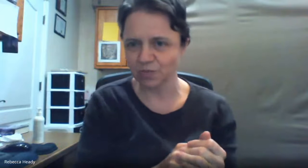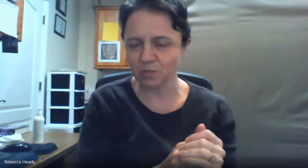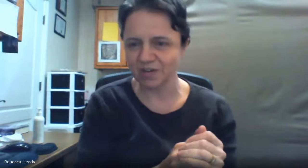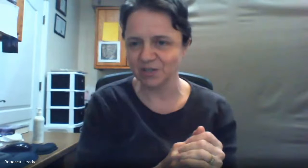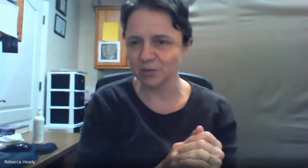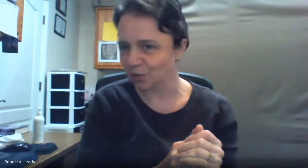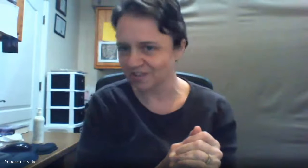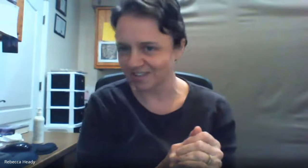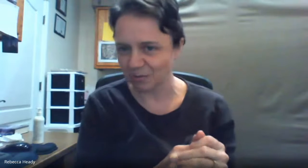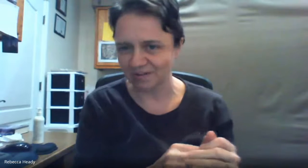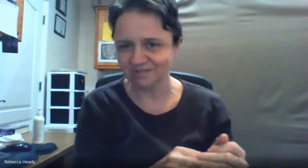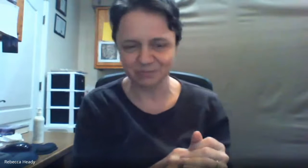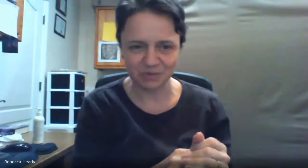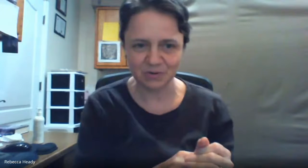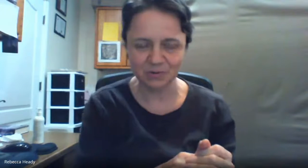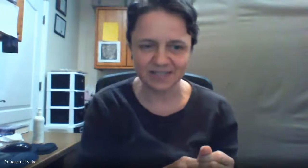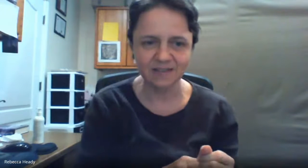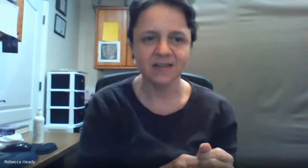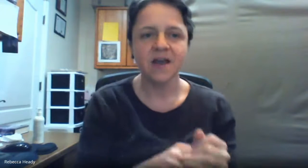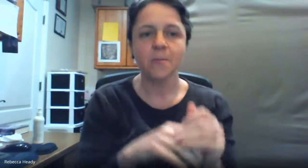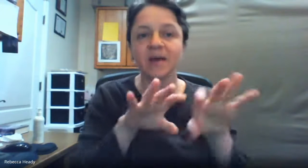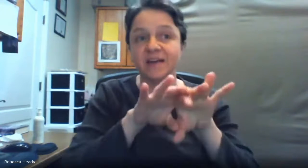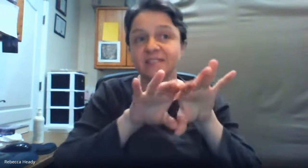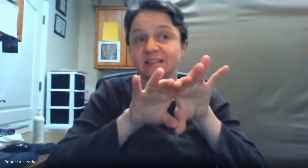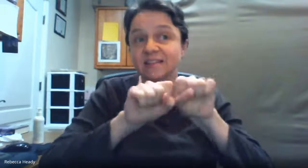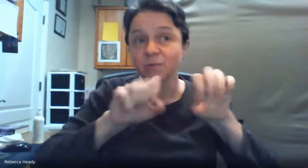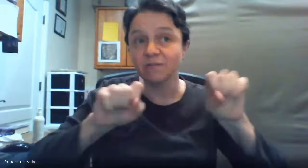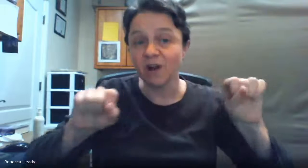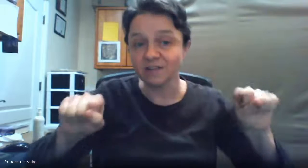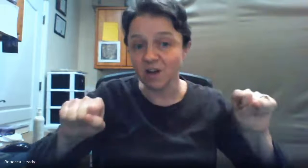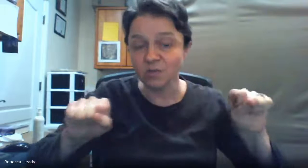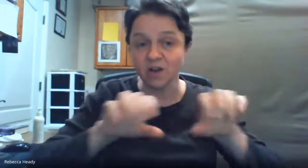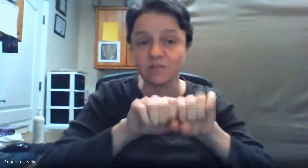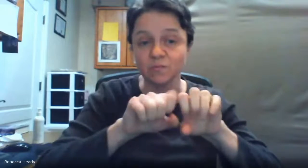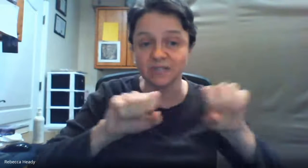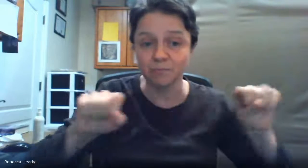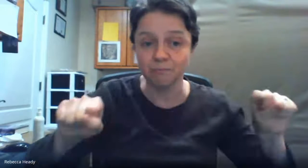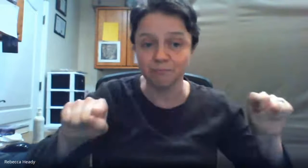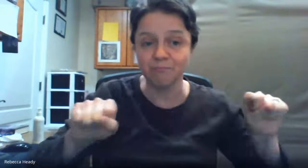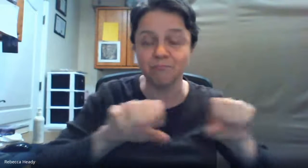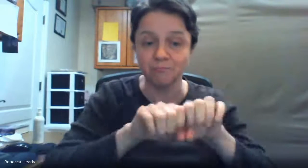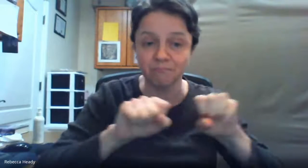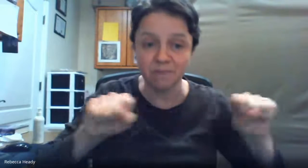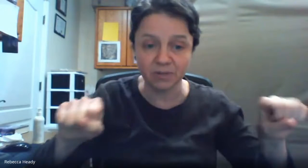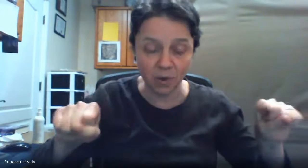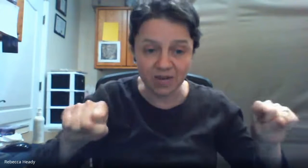which one you learned or which one you've seen. But I've seen this one for hot dog, which also means bologna